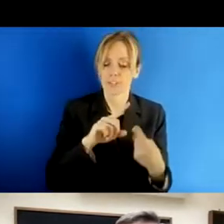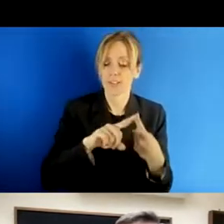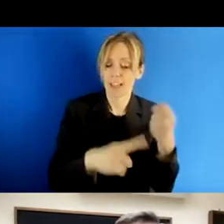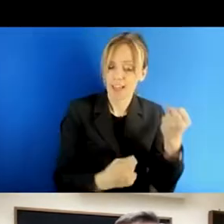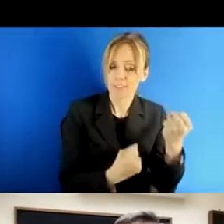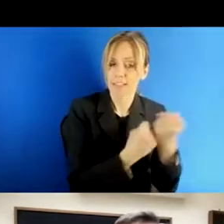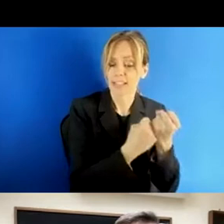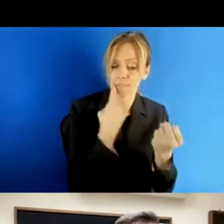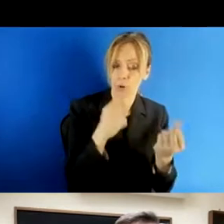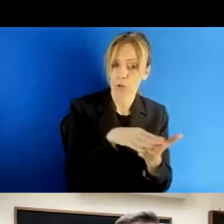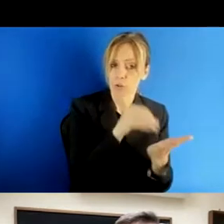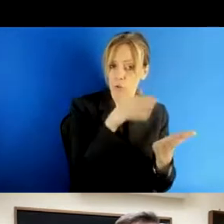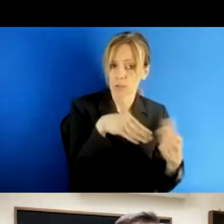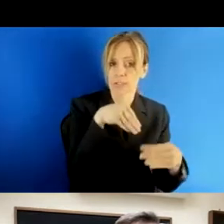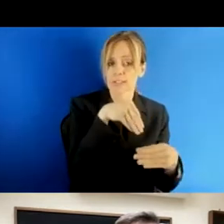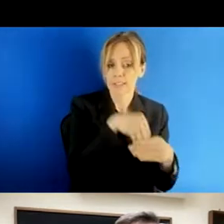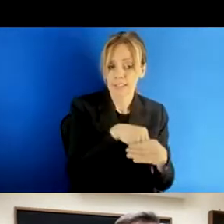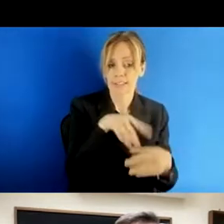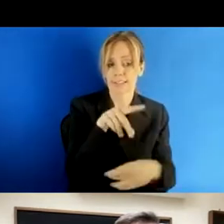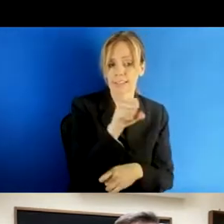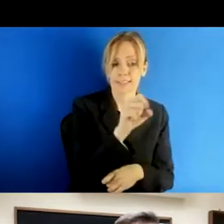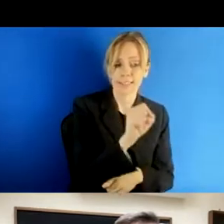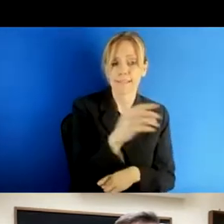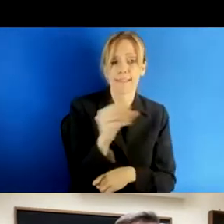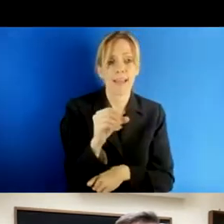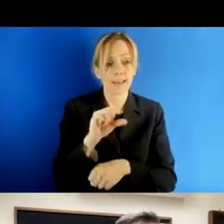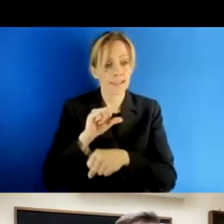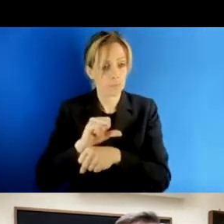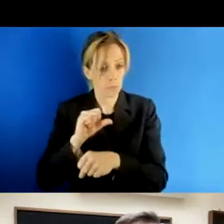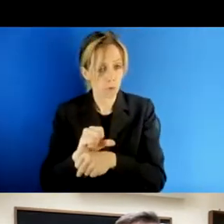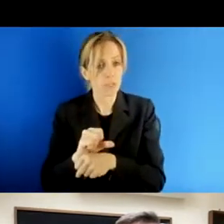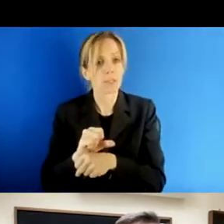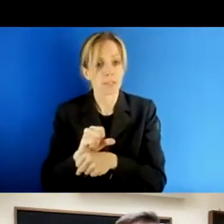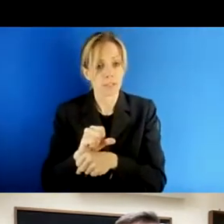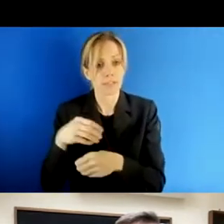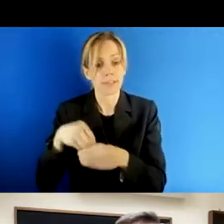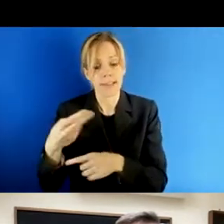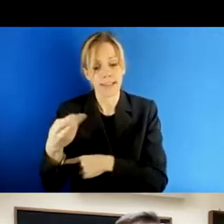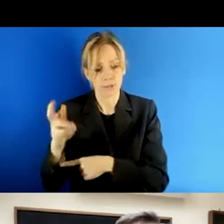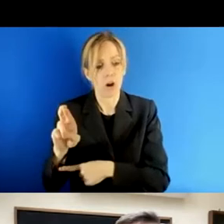for students within DSP and also employees within HR